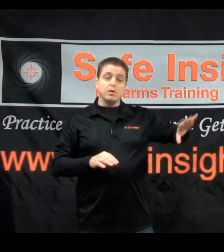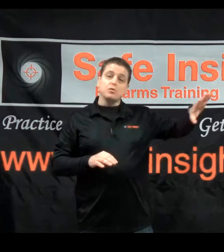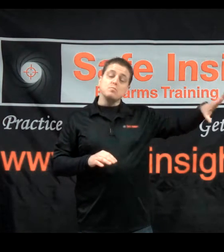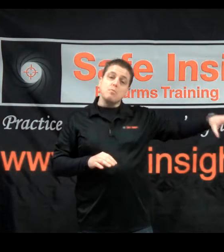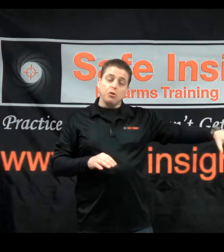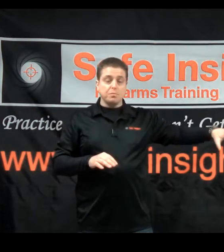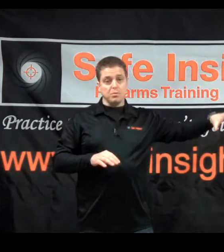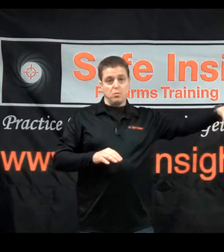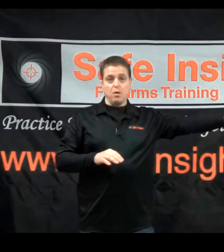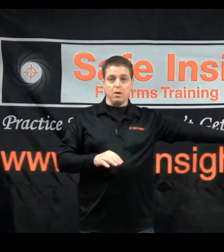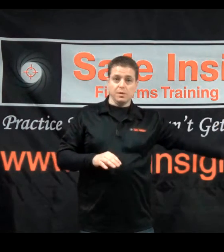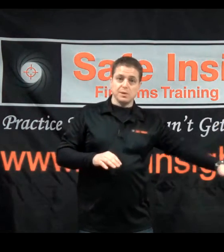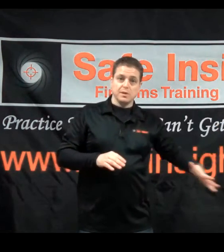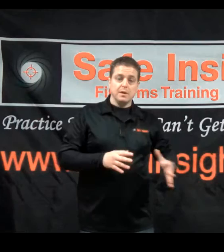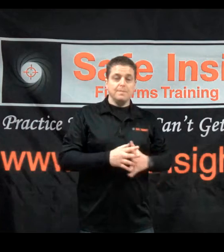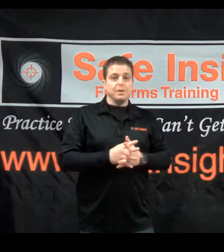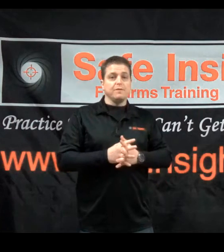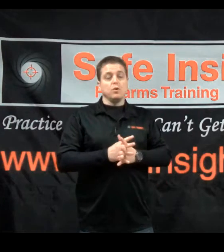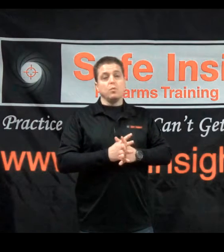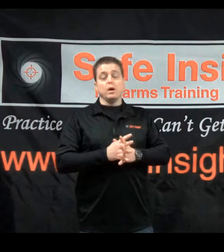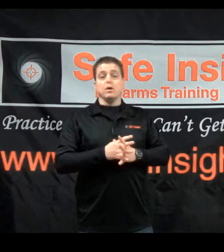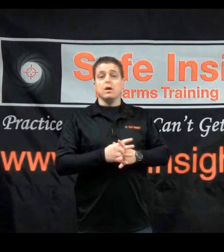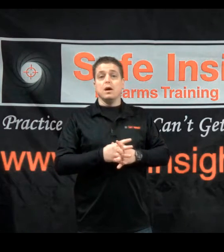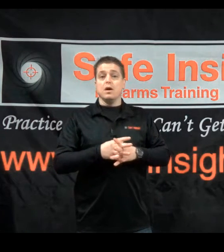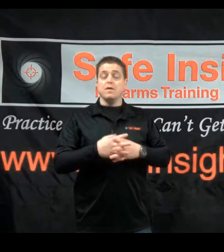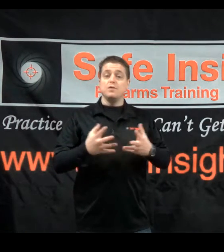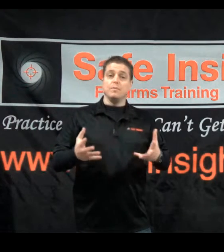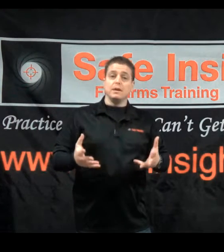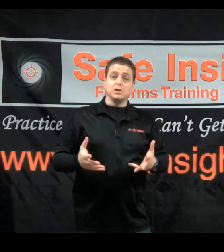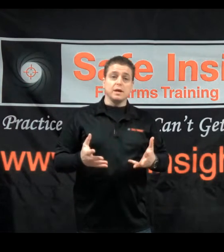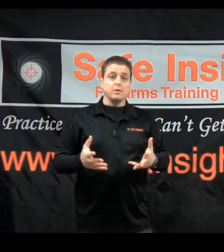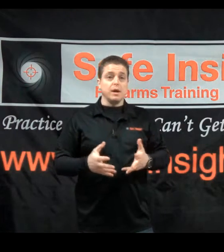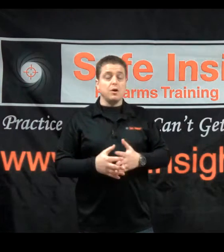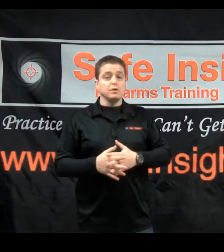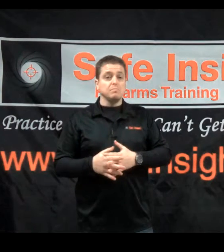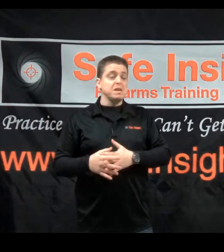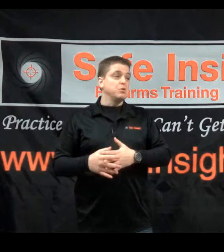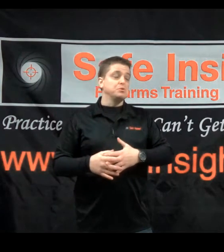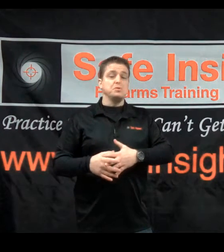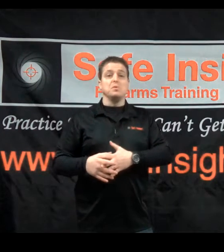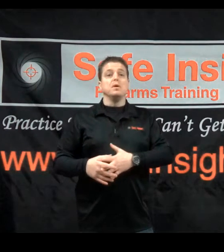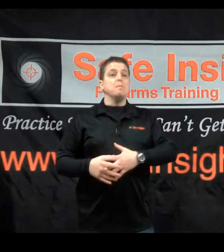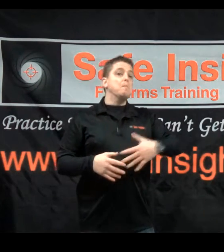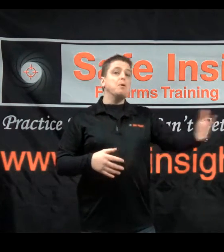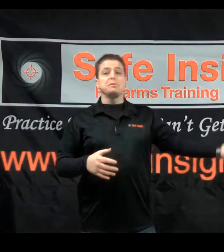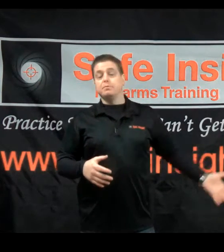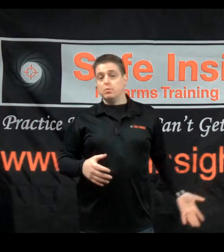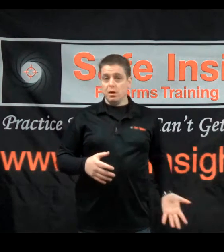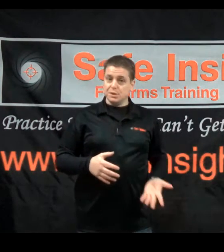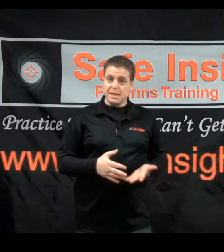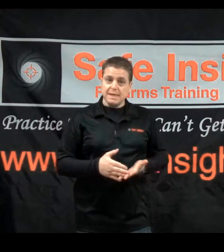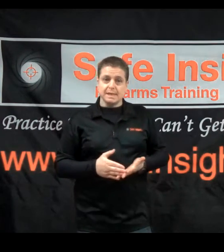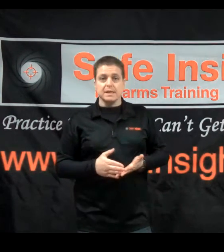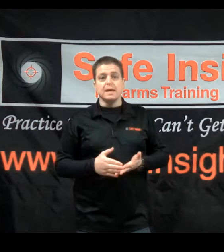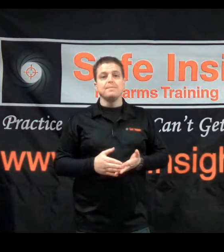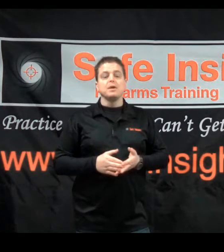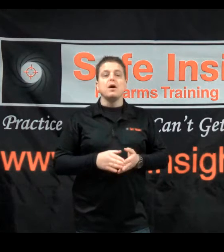through multiple walls. Therefore, where a full metal jacket round may go through multiple walls easily, a